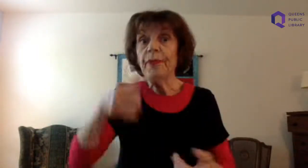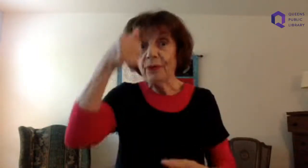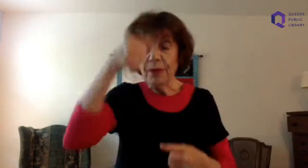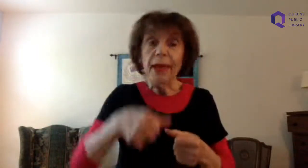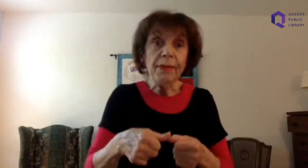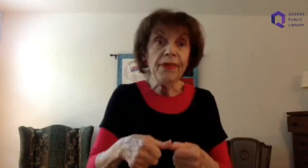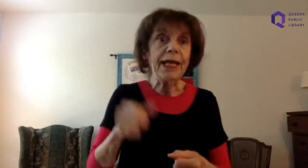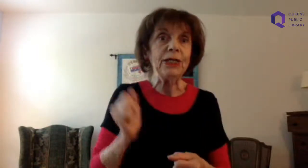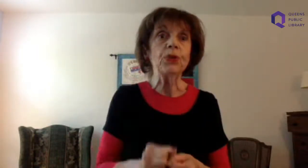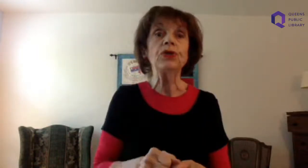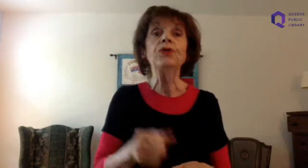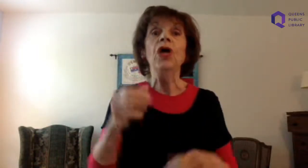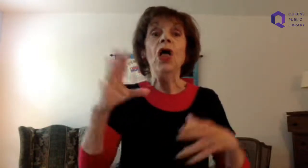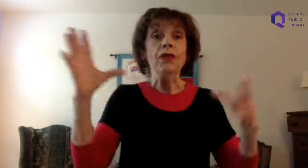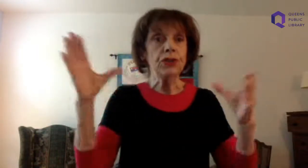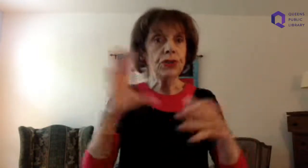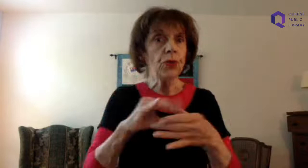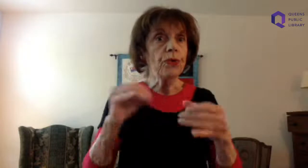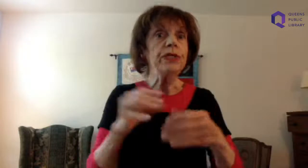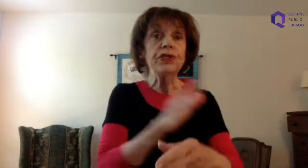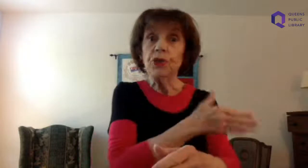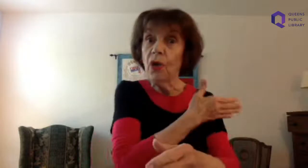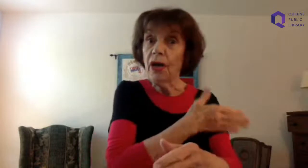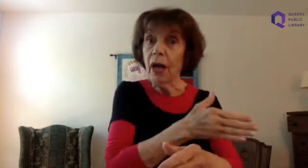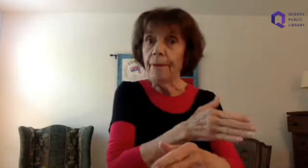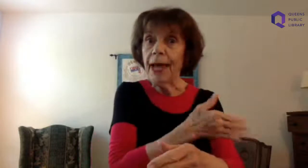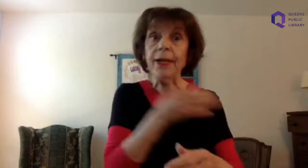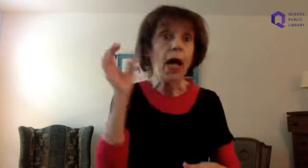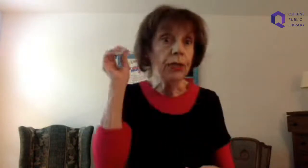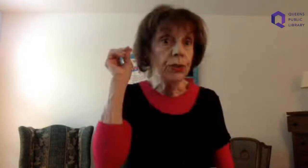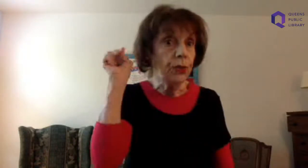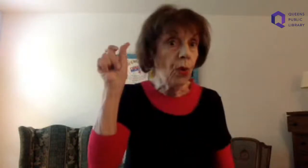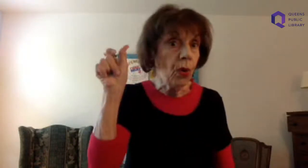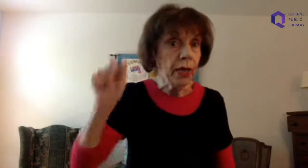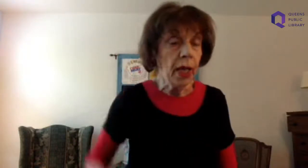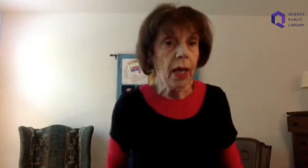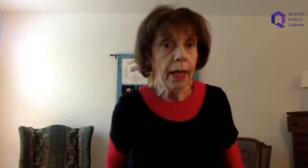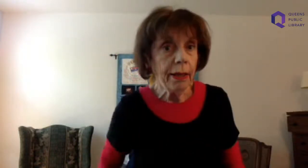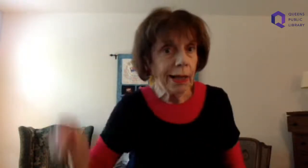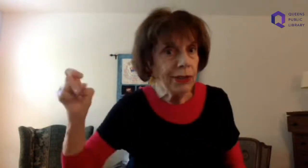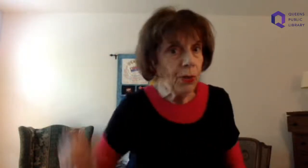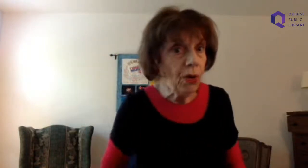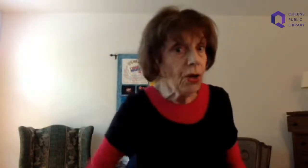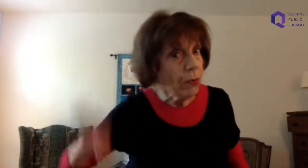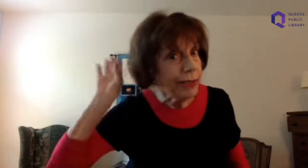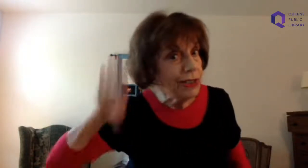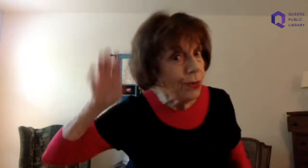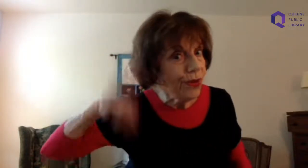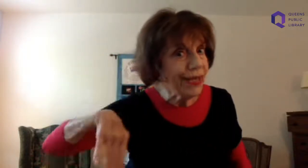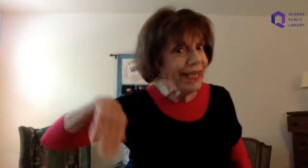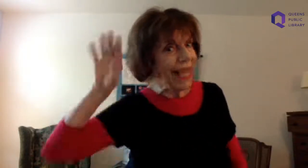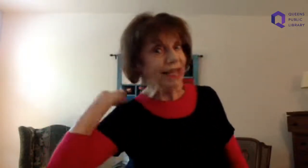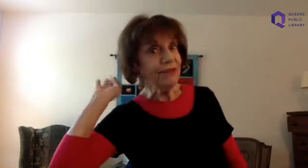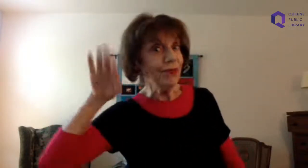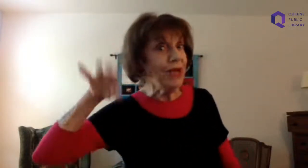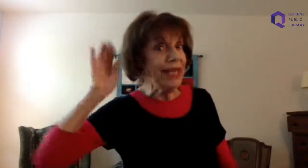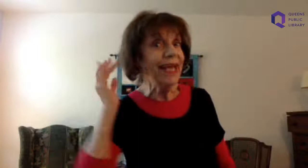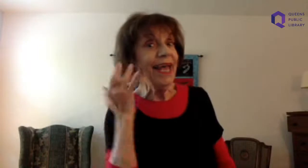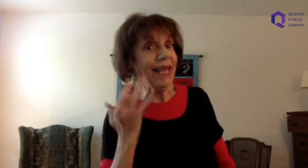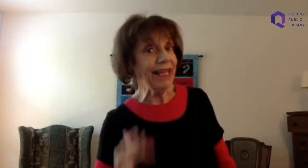may remember that I taught you the story song about a dog or a dog. In